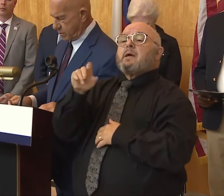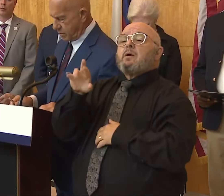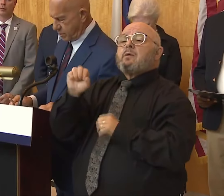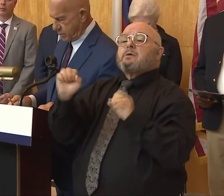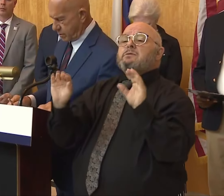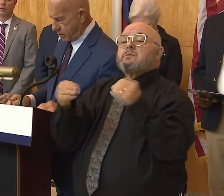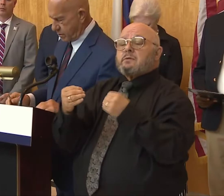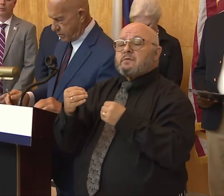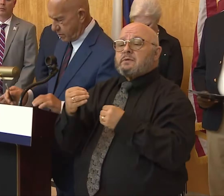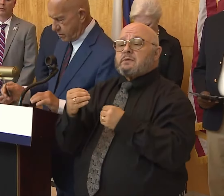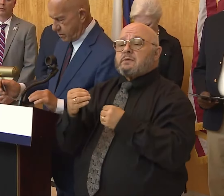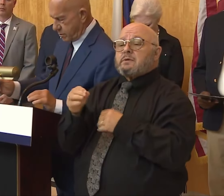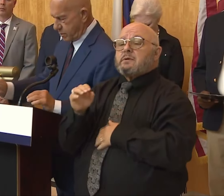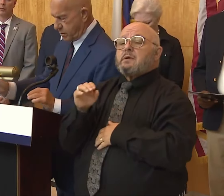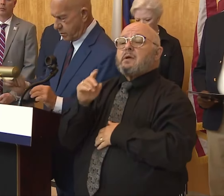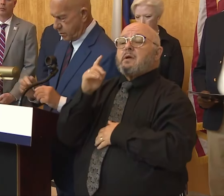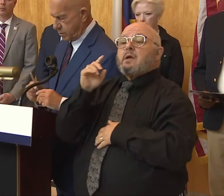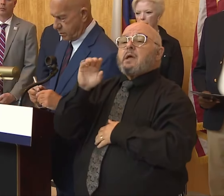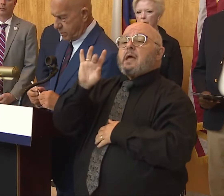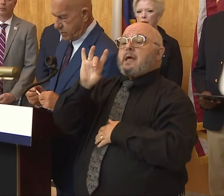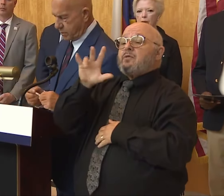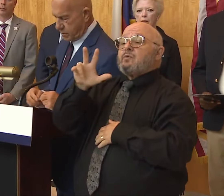at